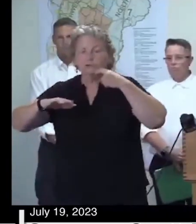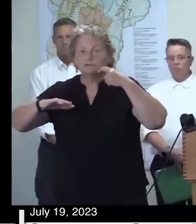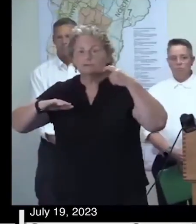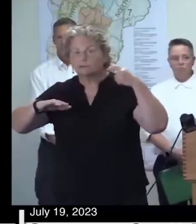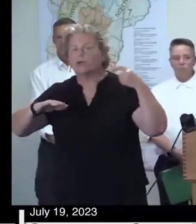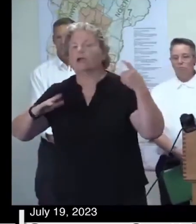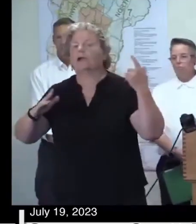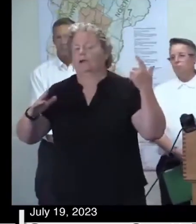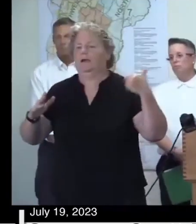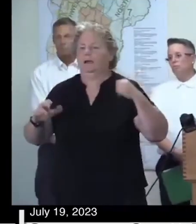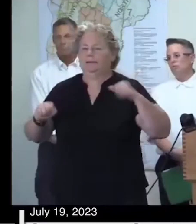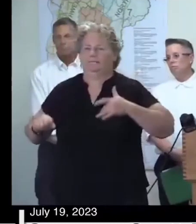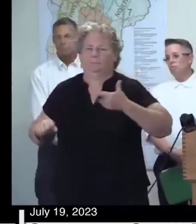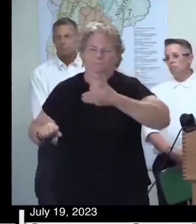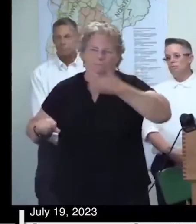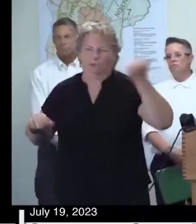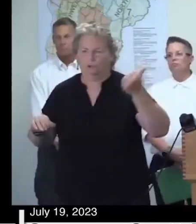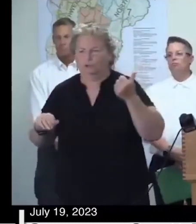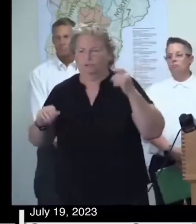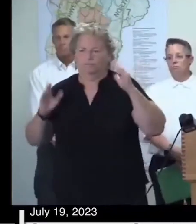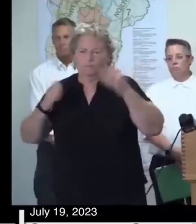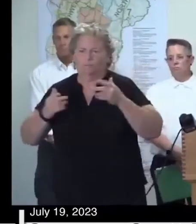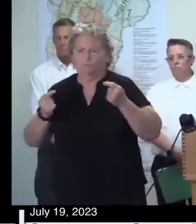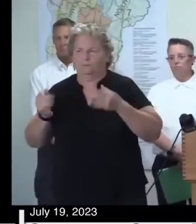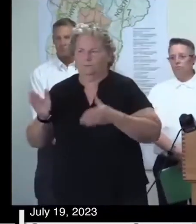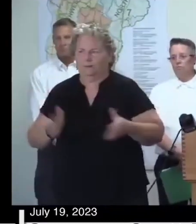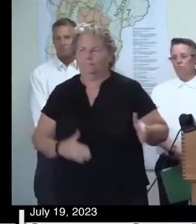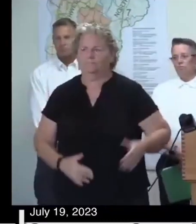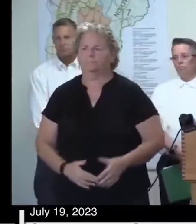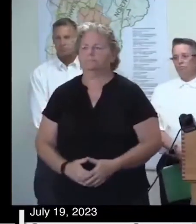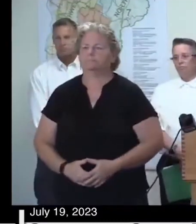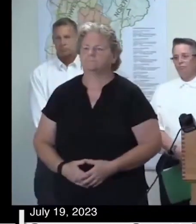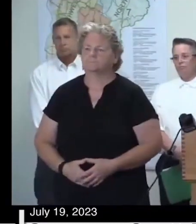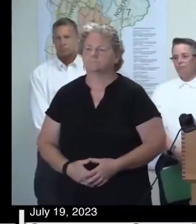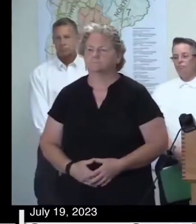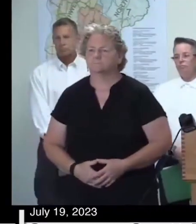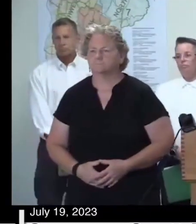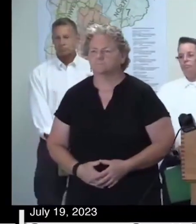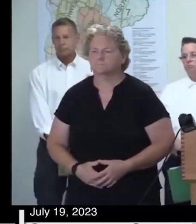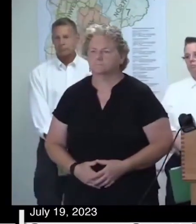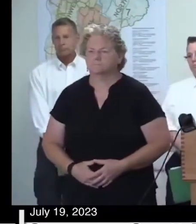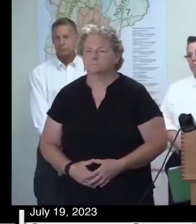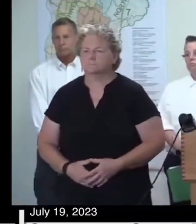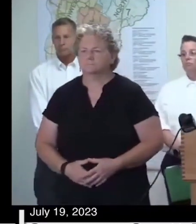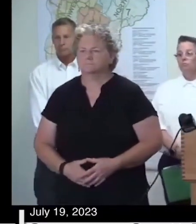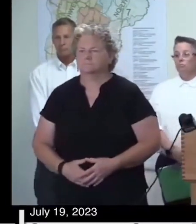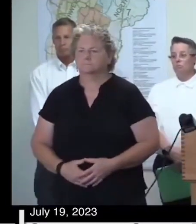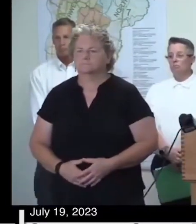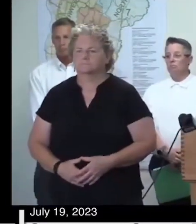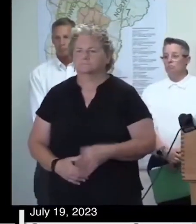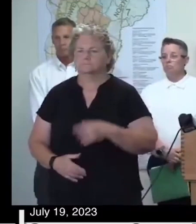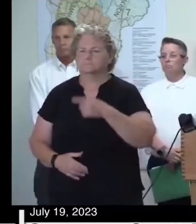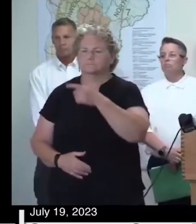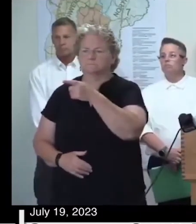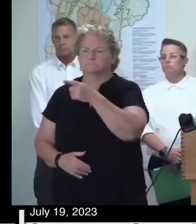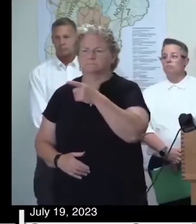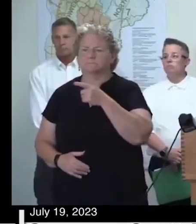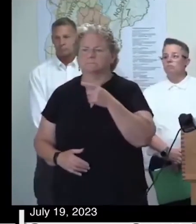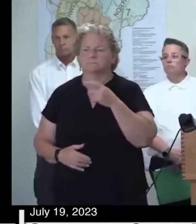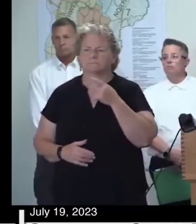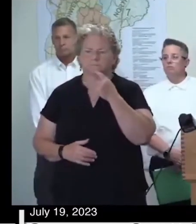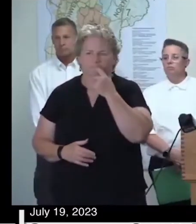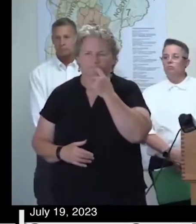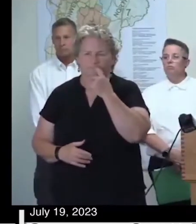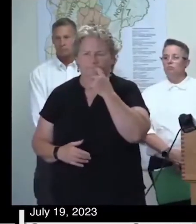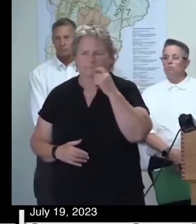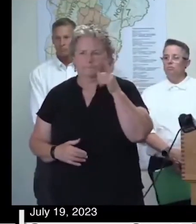As you know, if you go to Montpelier or Barrie, any one of these impacted communities, there's just a flood of contractors that have come in from